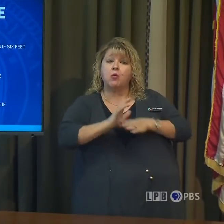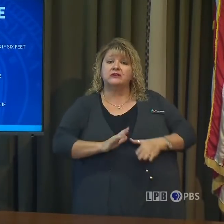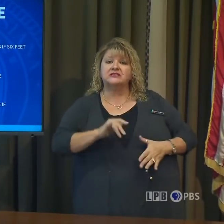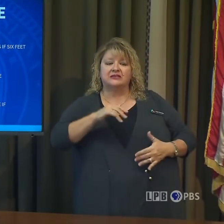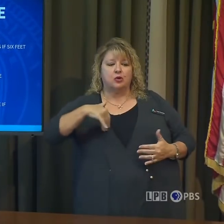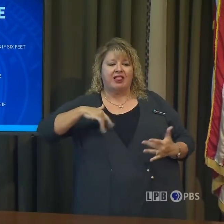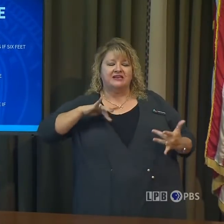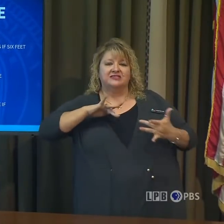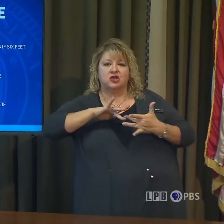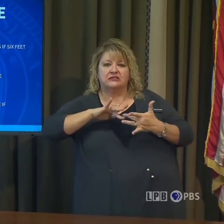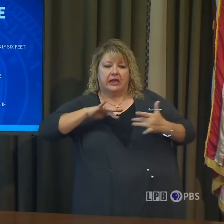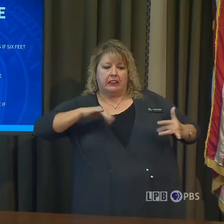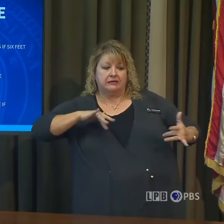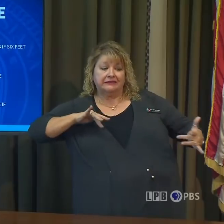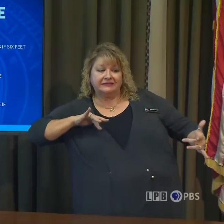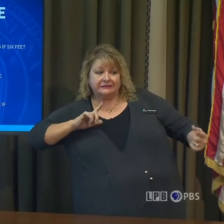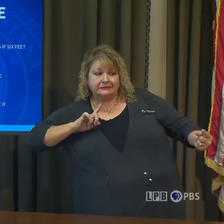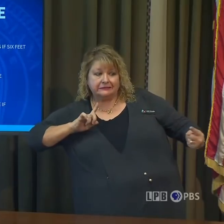COVID exposures.